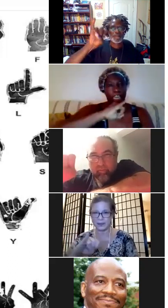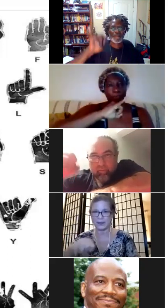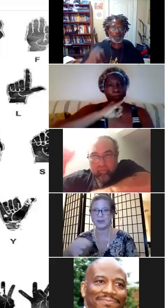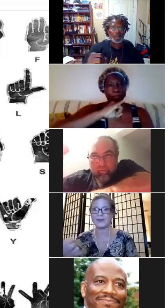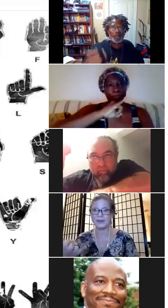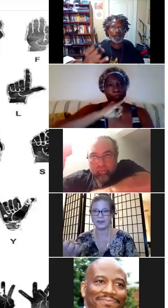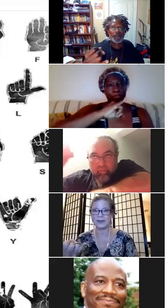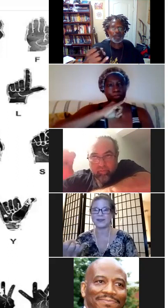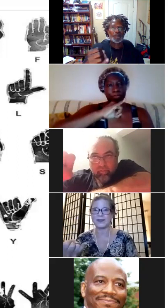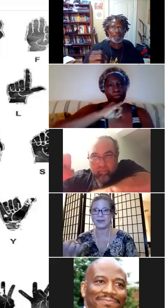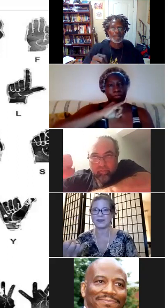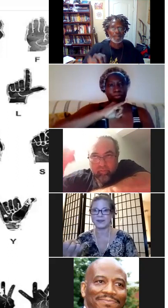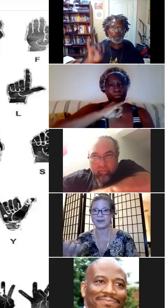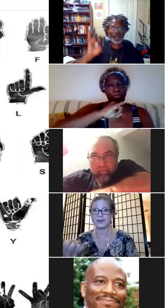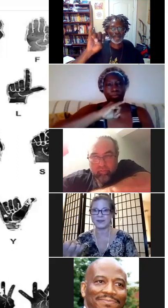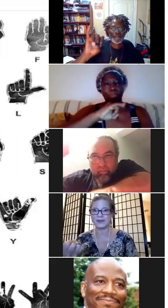J.